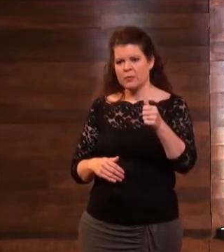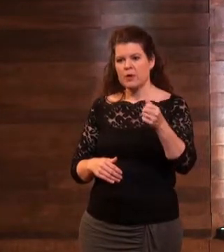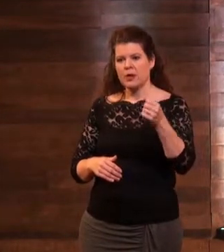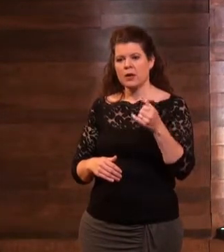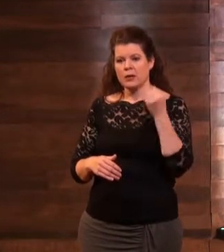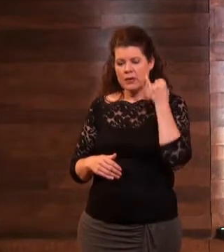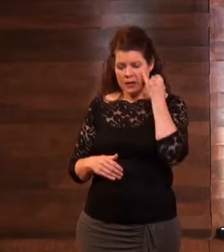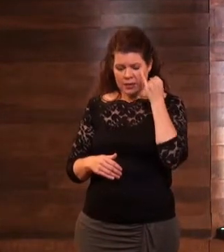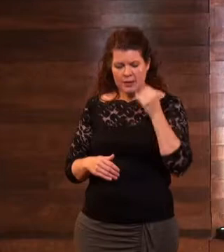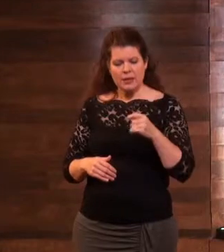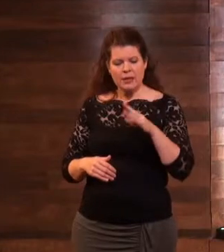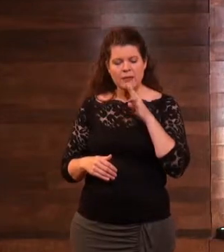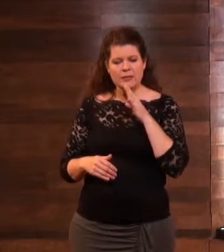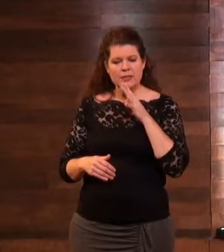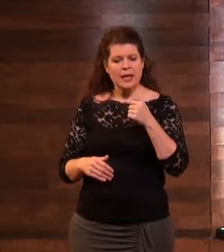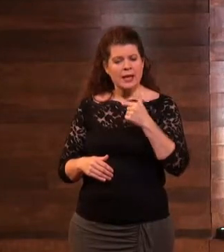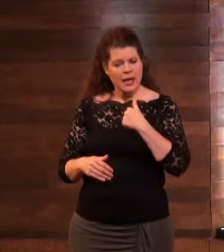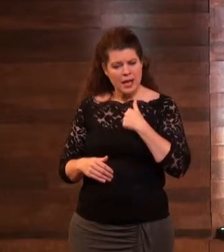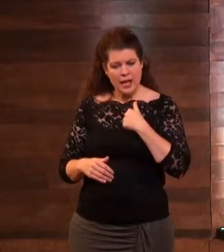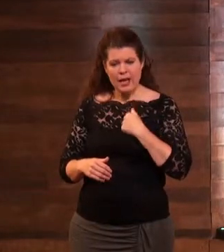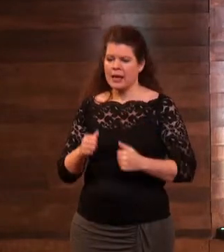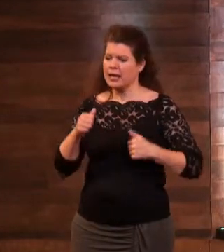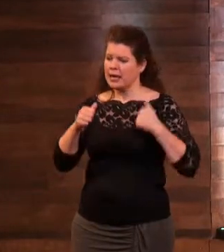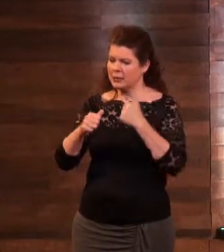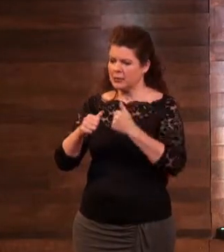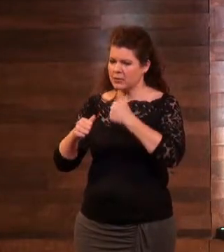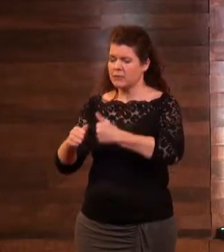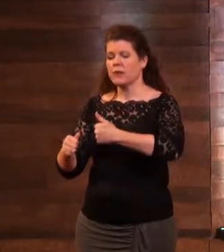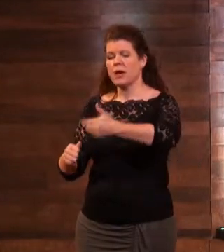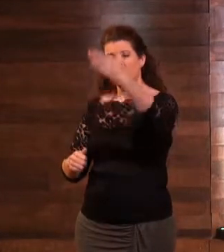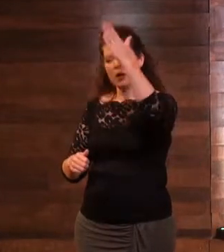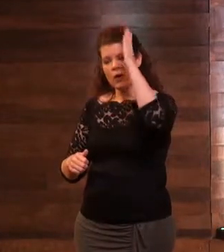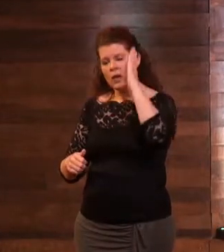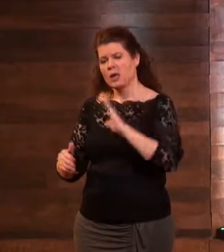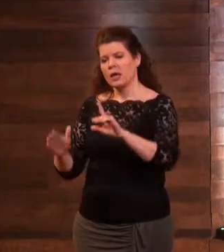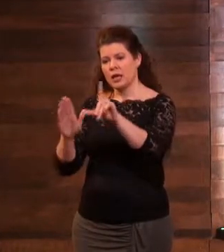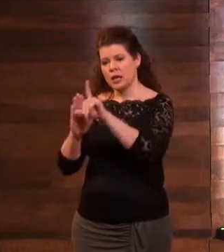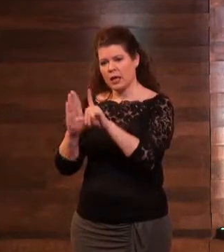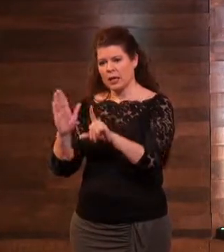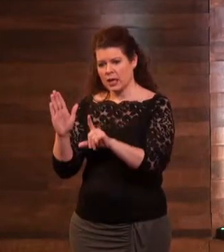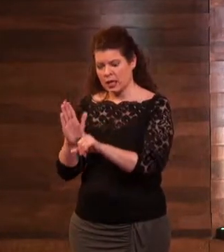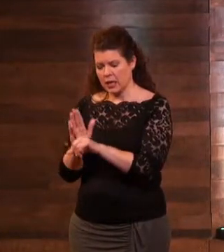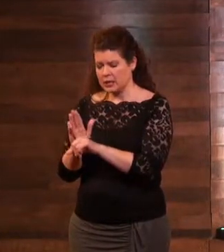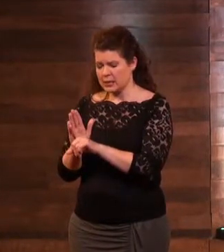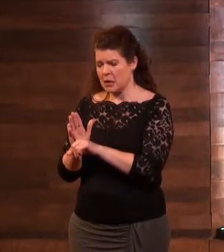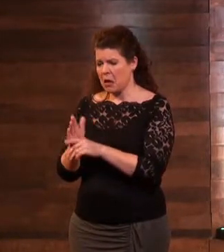morals, zero compromise, even if my coworkers think I've turned into some kind of a nut?